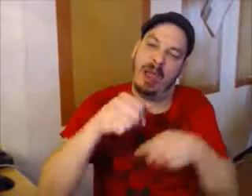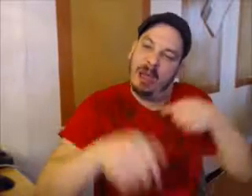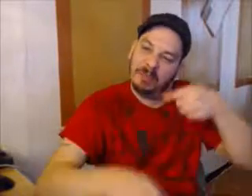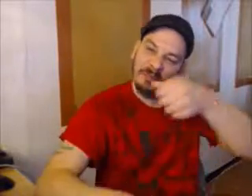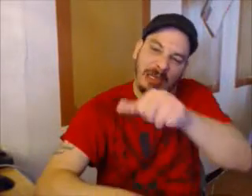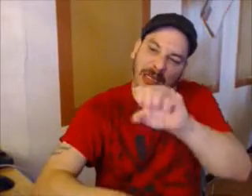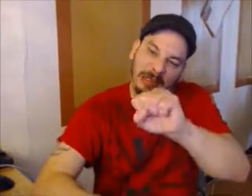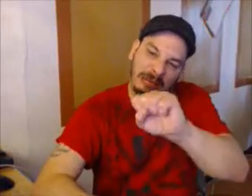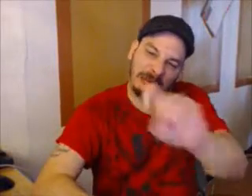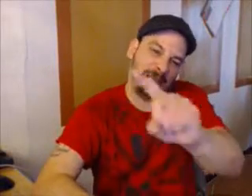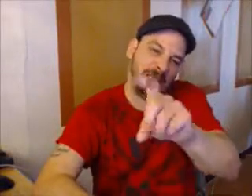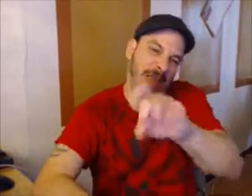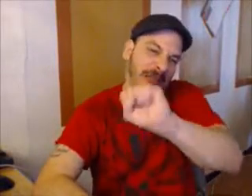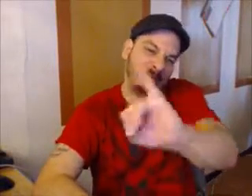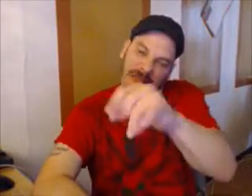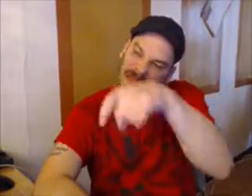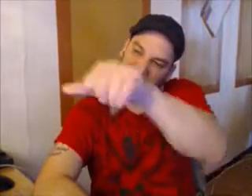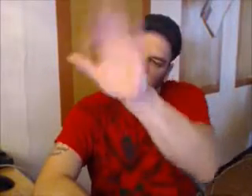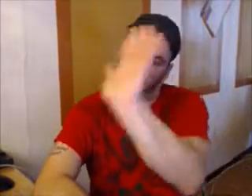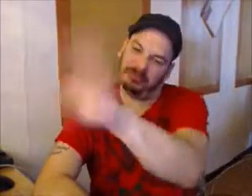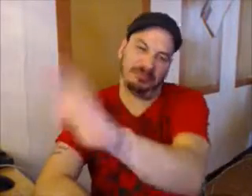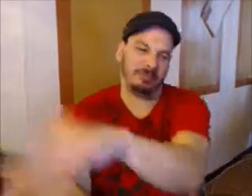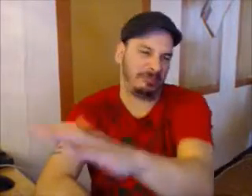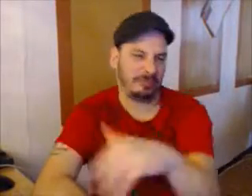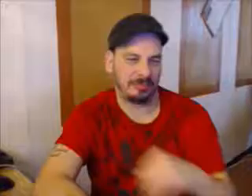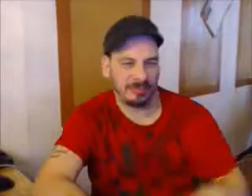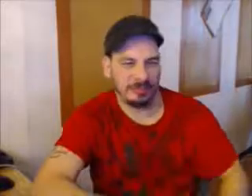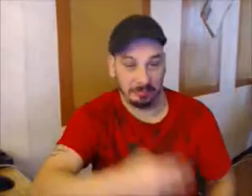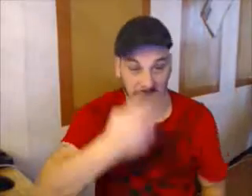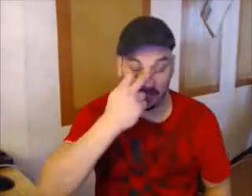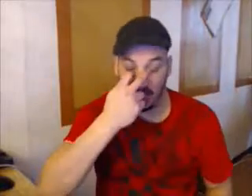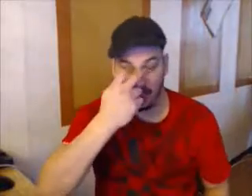waiting for? This is big news.